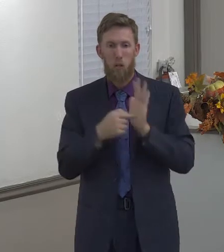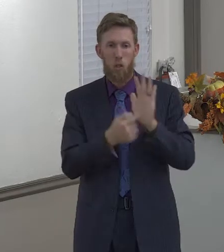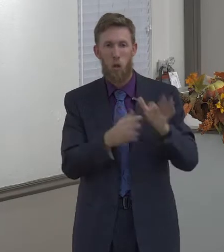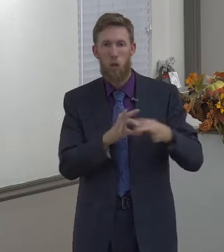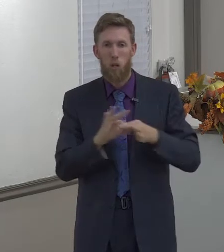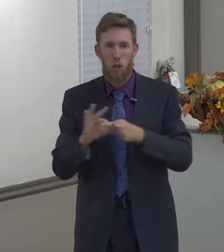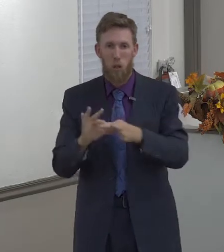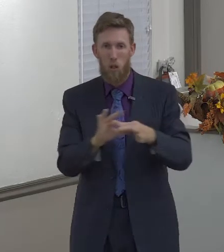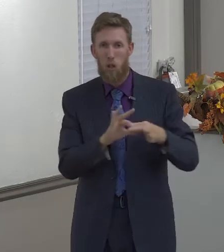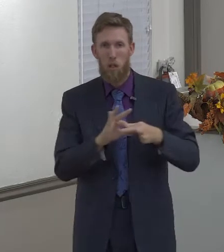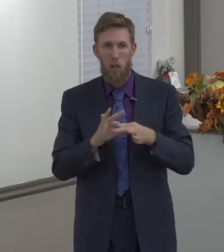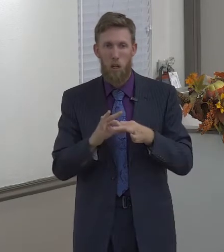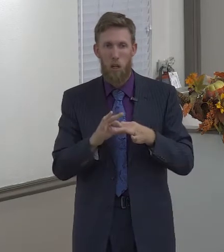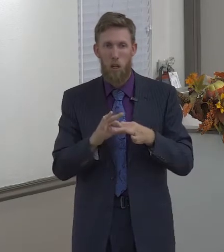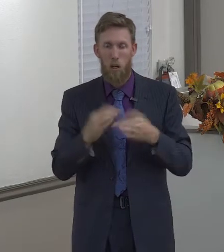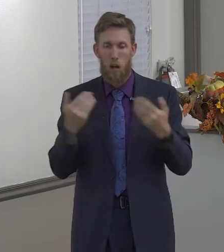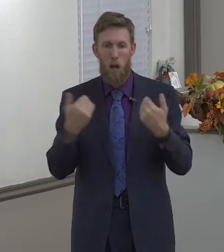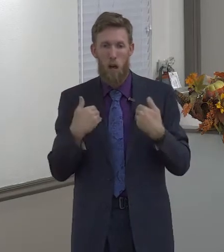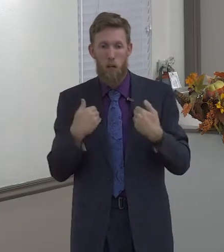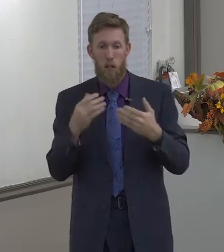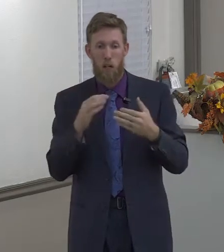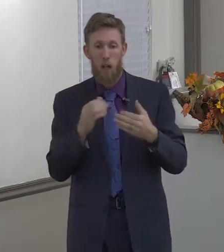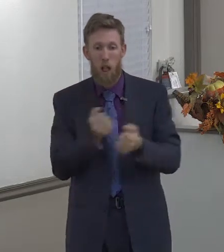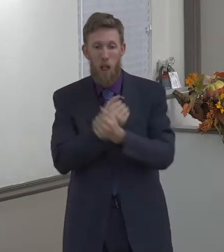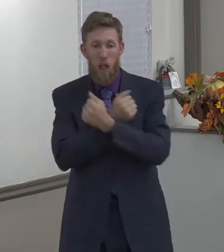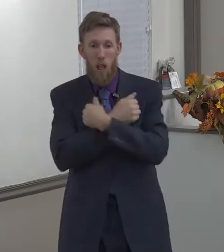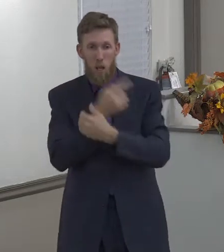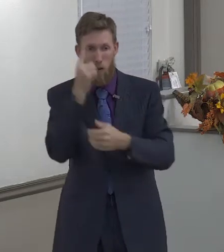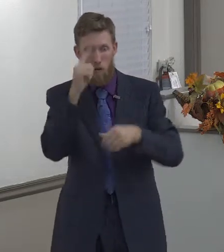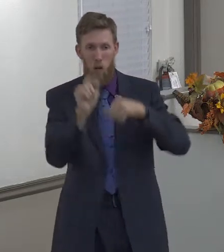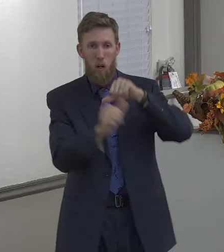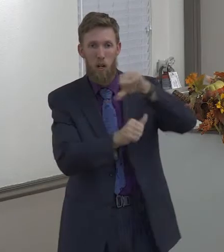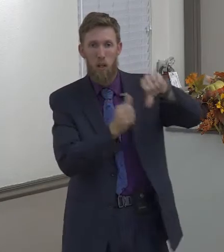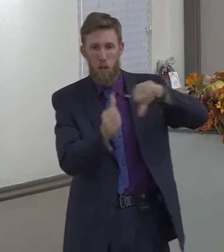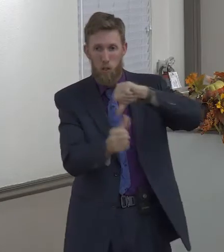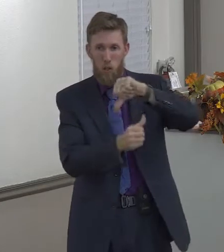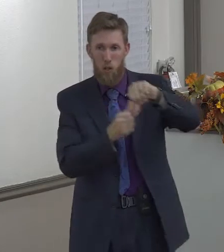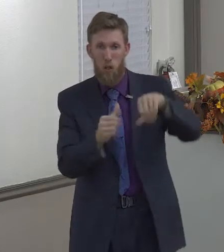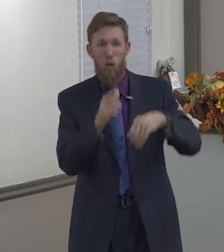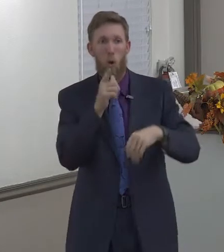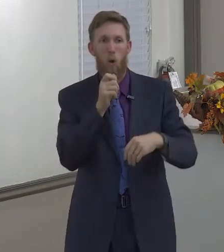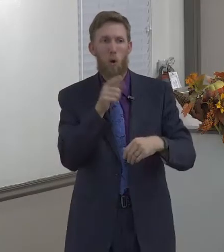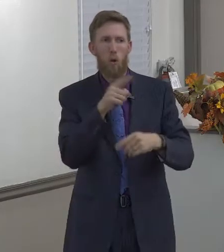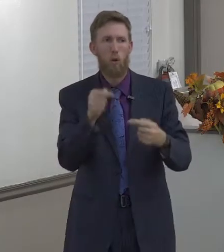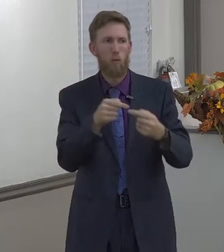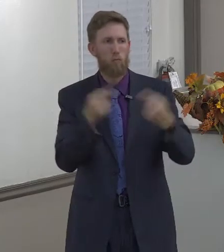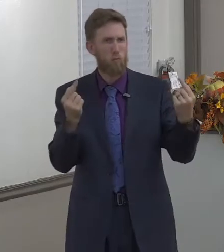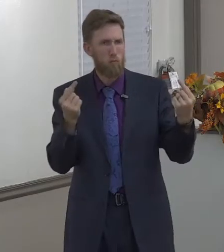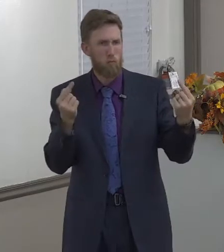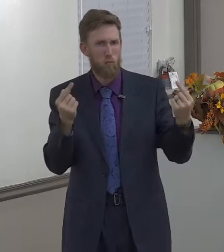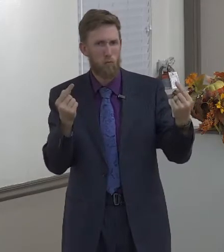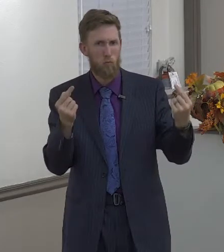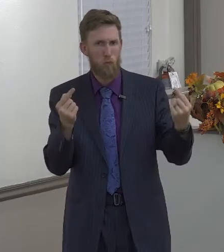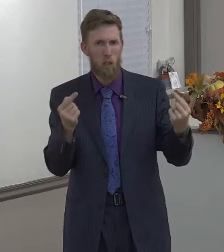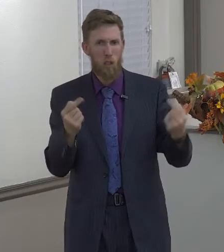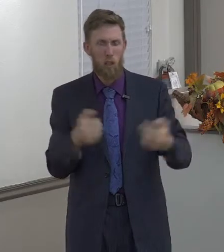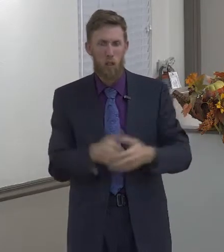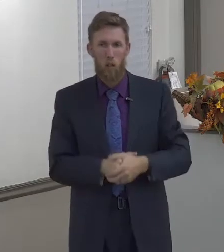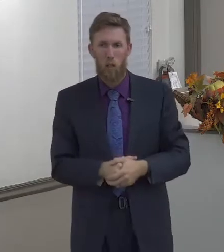Who is it that you would be okay if they walked out these doors and never came back?